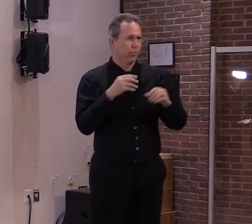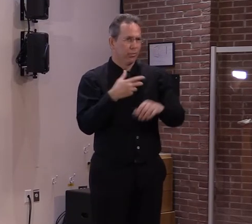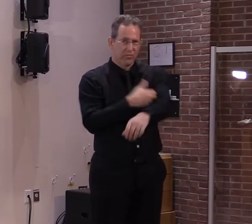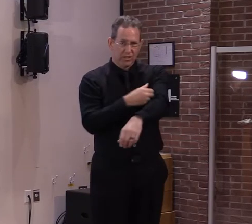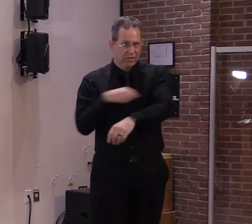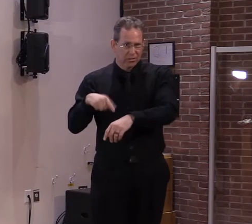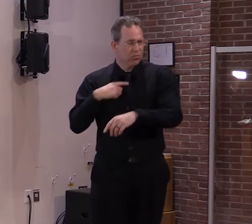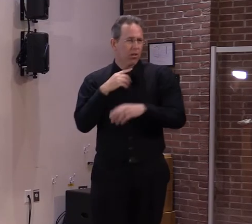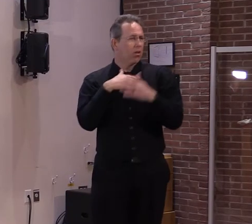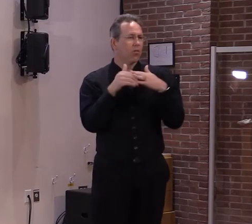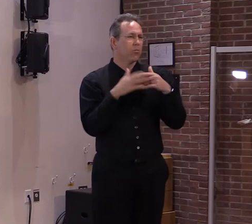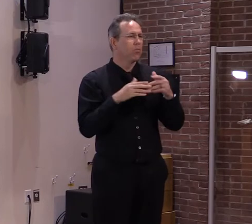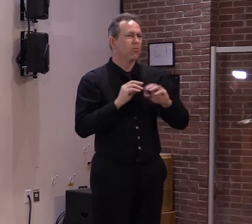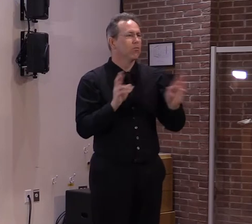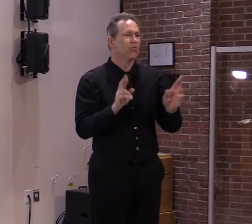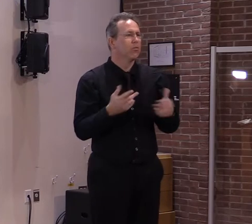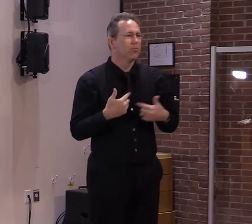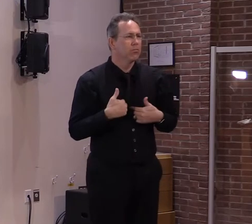instruction, but